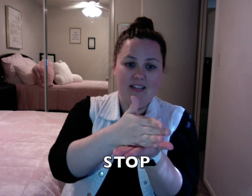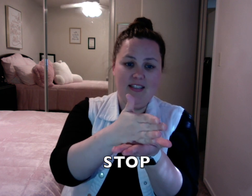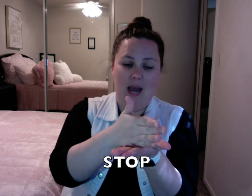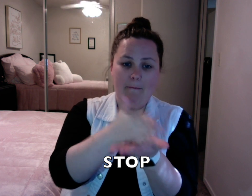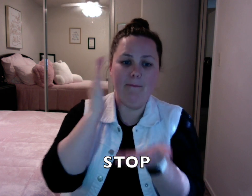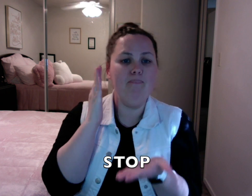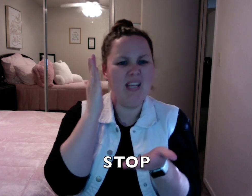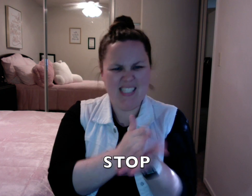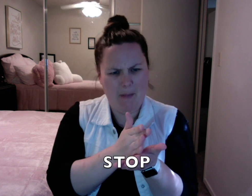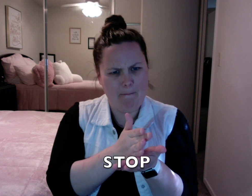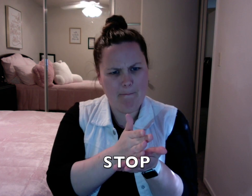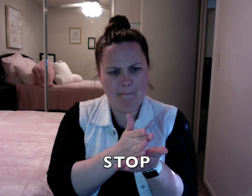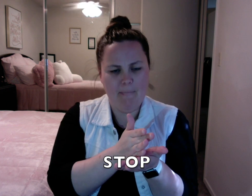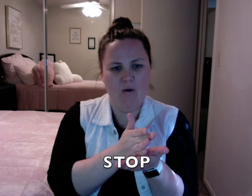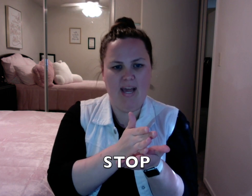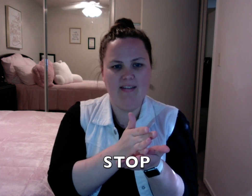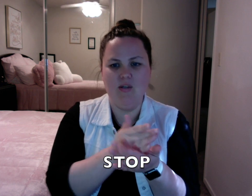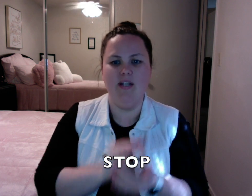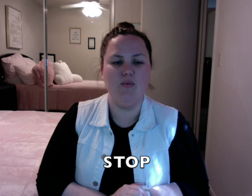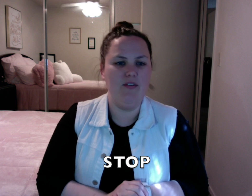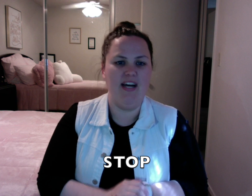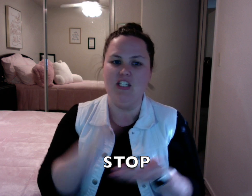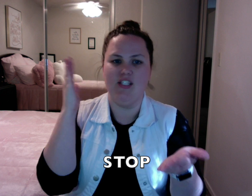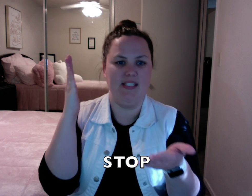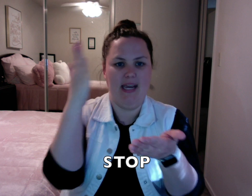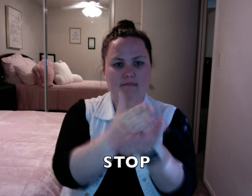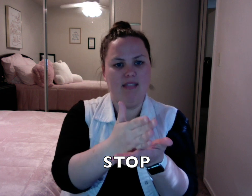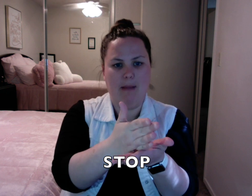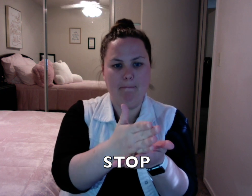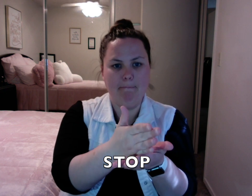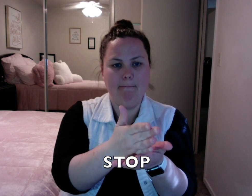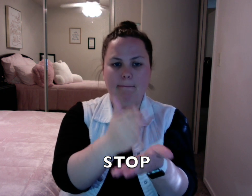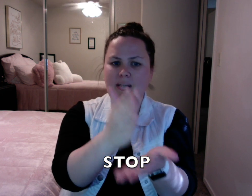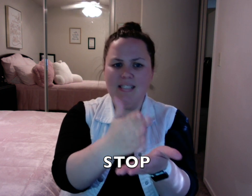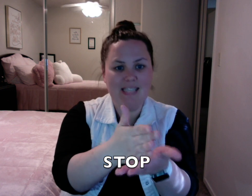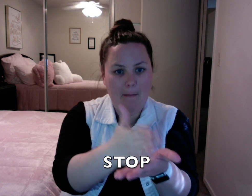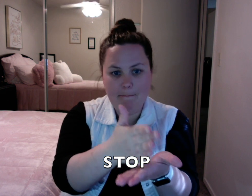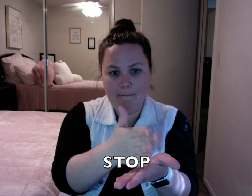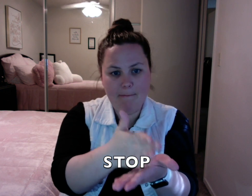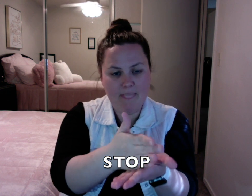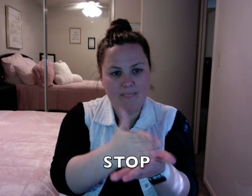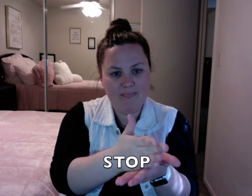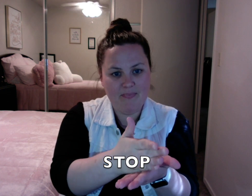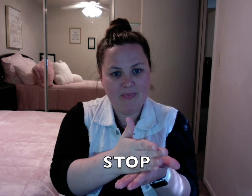stop. Okay, so when it's really fast, it just looks like stop, stop.